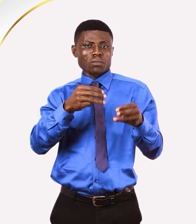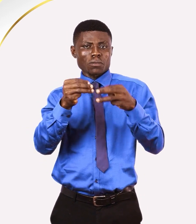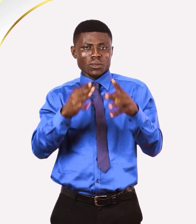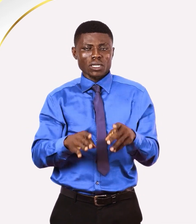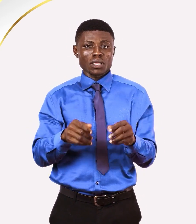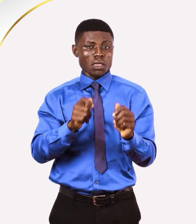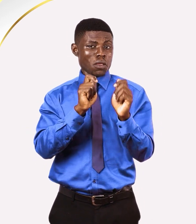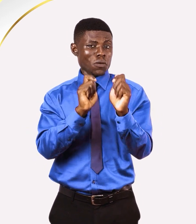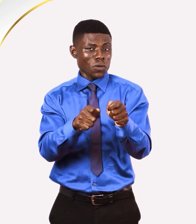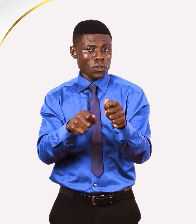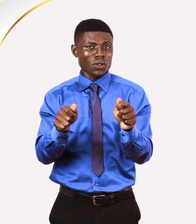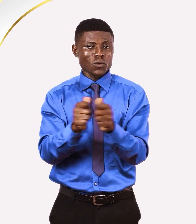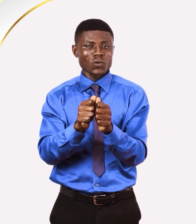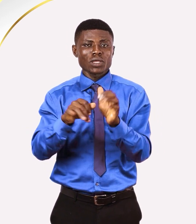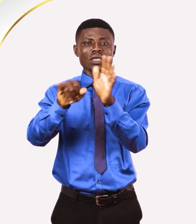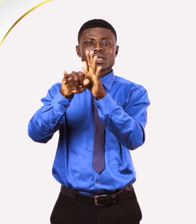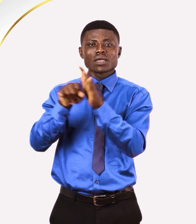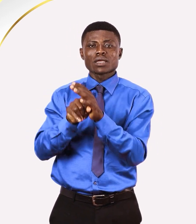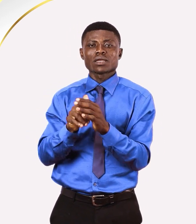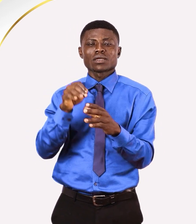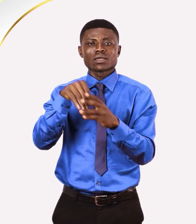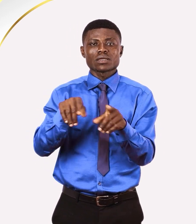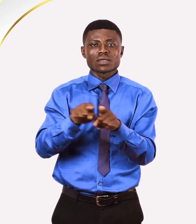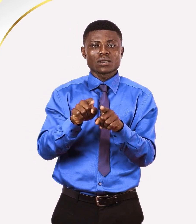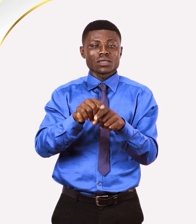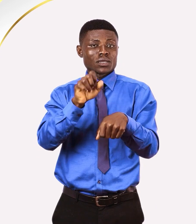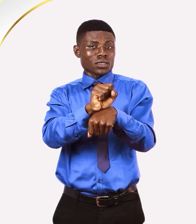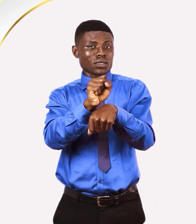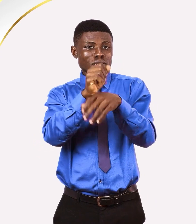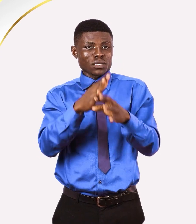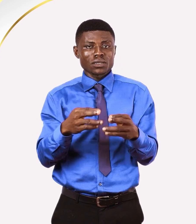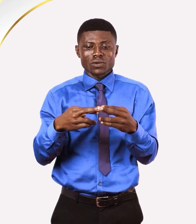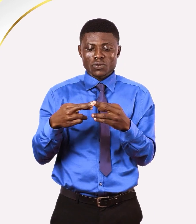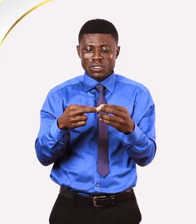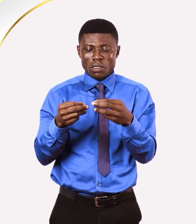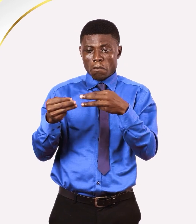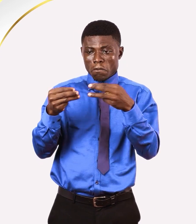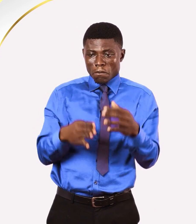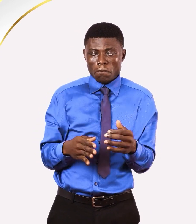management, rewards and recognition, employees'